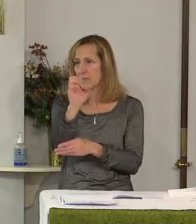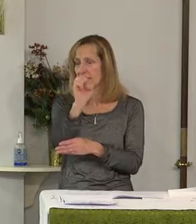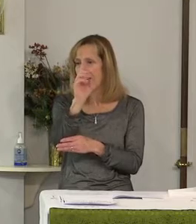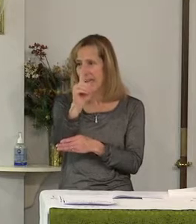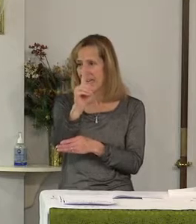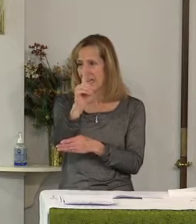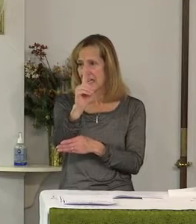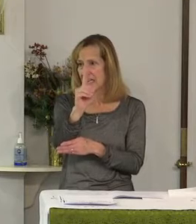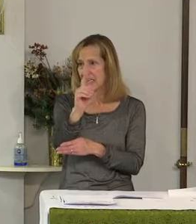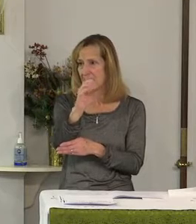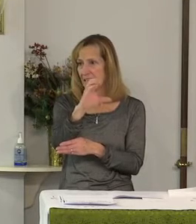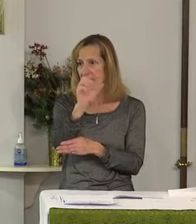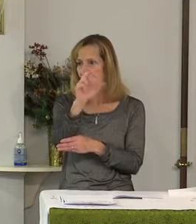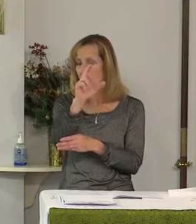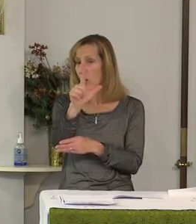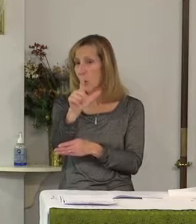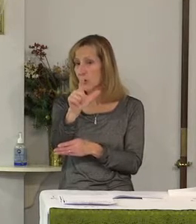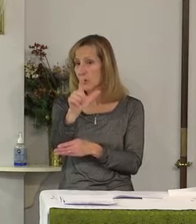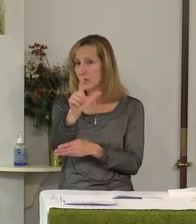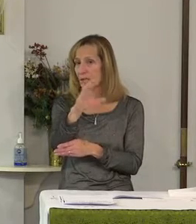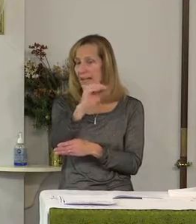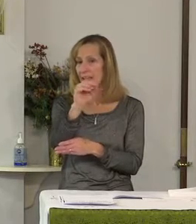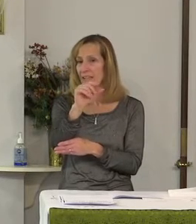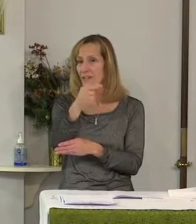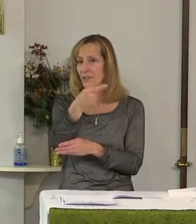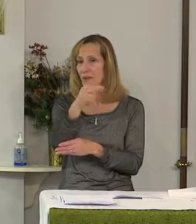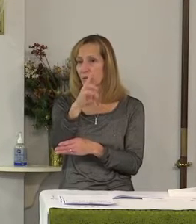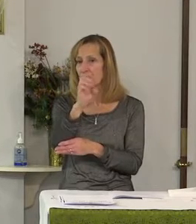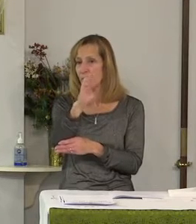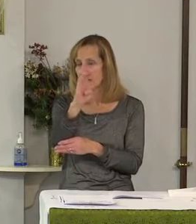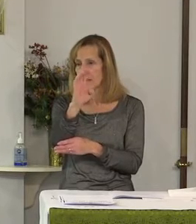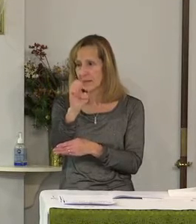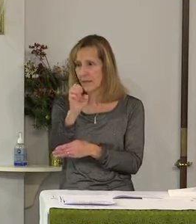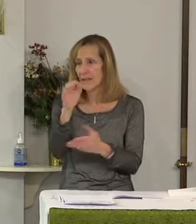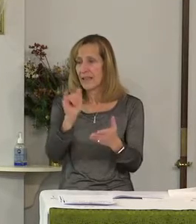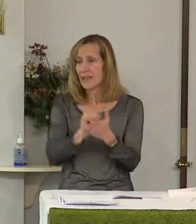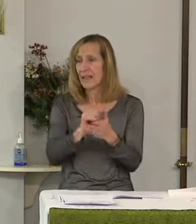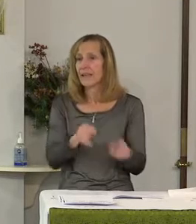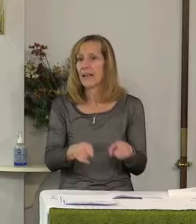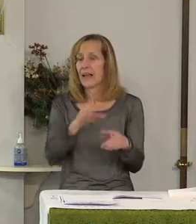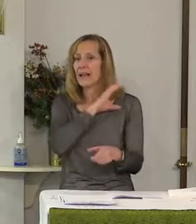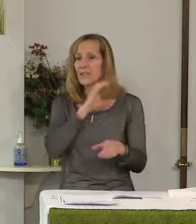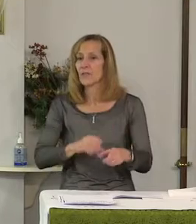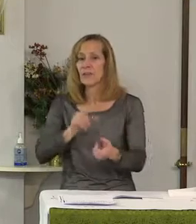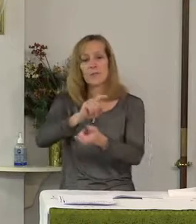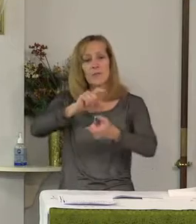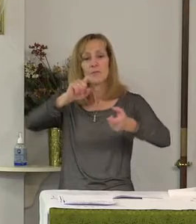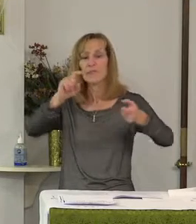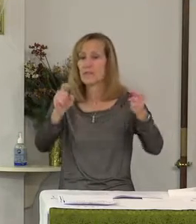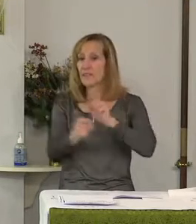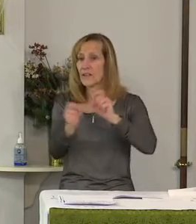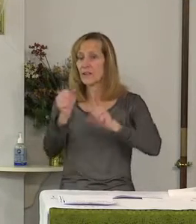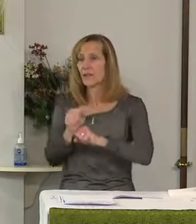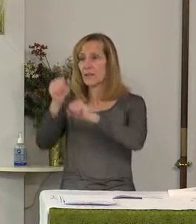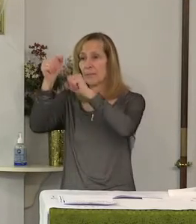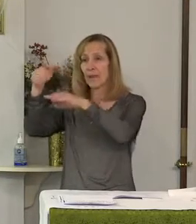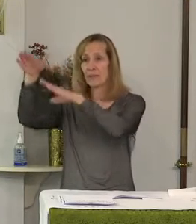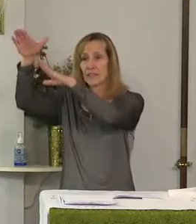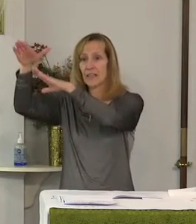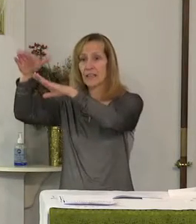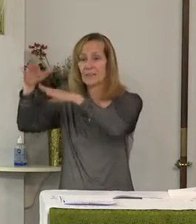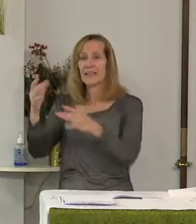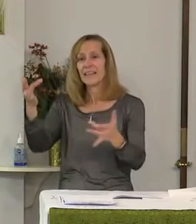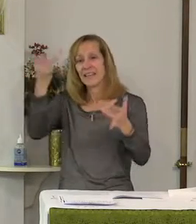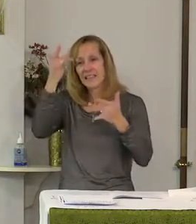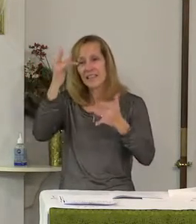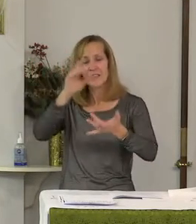Ed, Carl, and Grace, that as Christ was transfigured on the mountaintop,